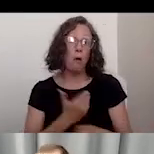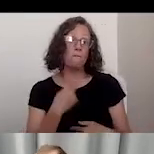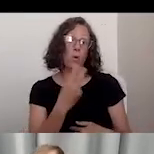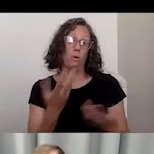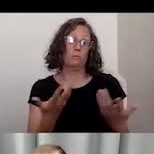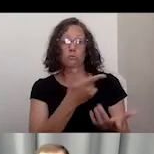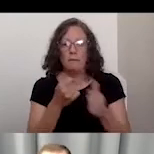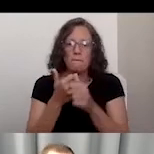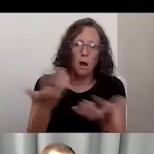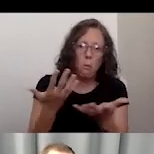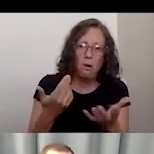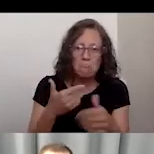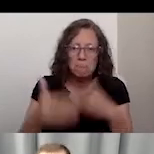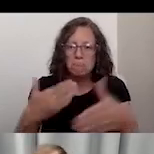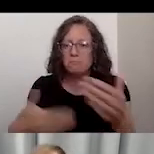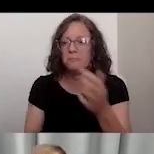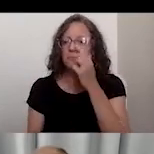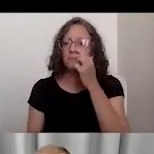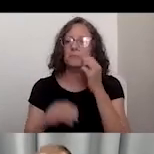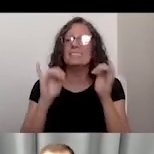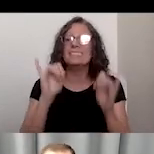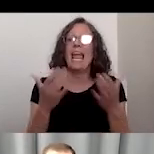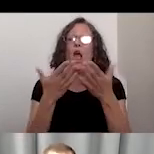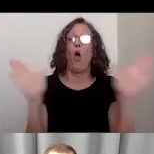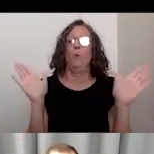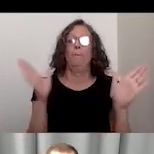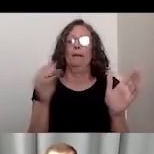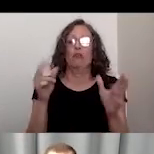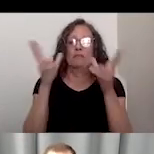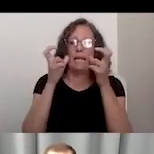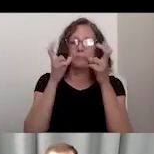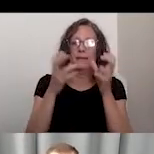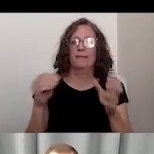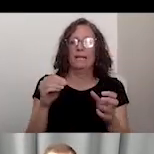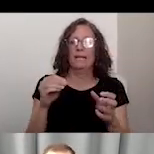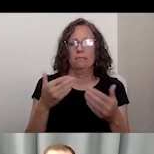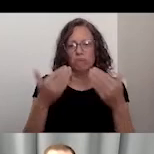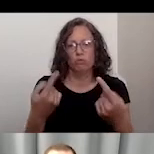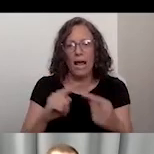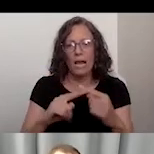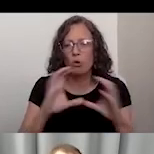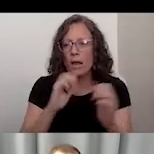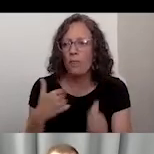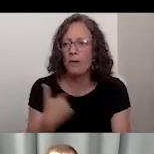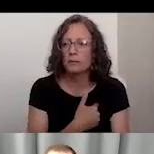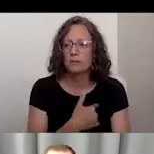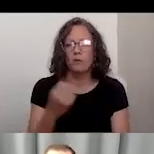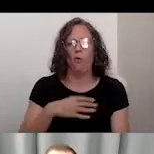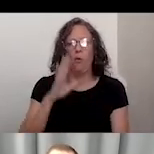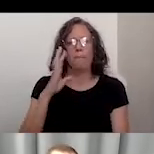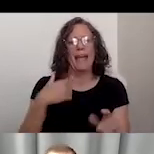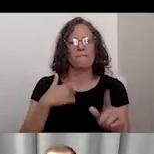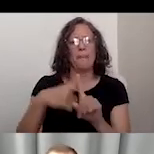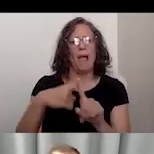or pointing or even using our voices. So just kind of follow our leads. Be open and receptive and